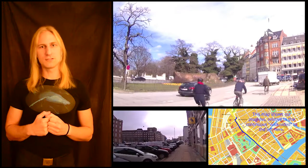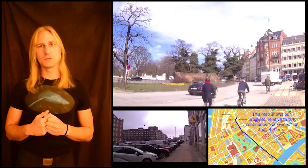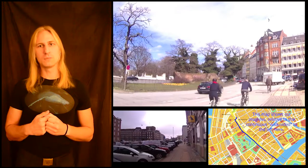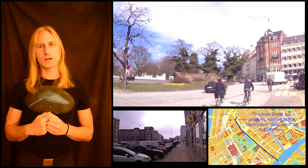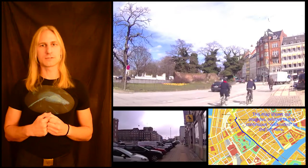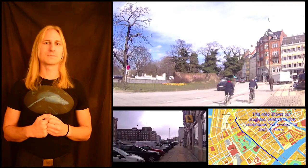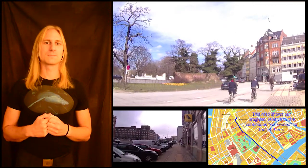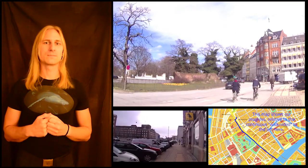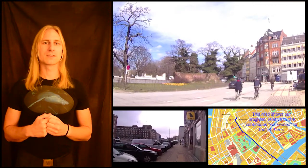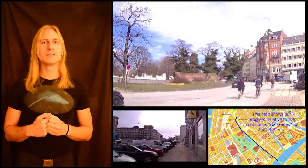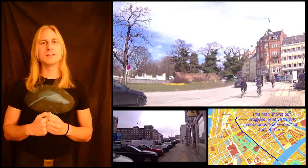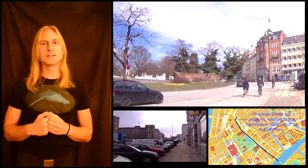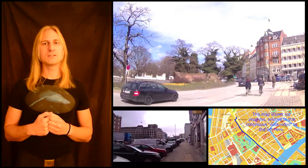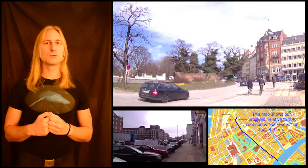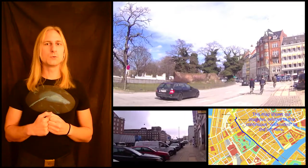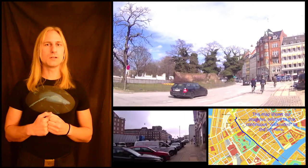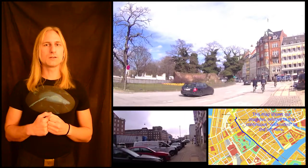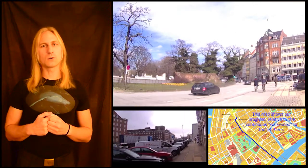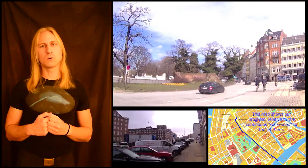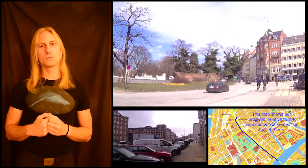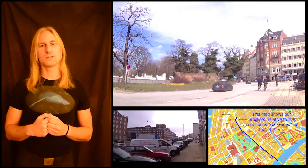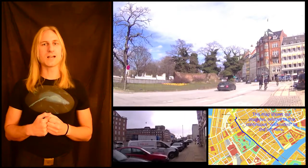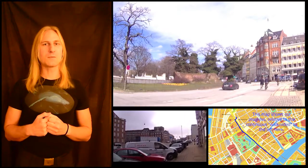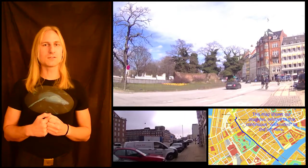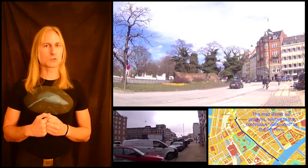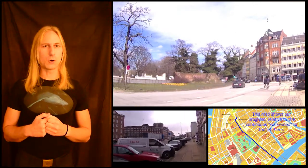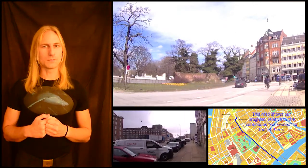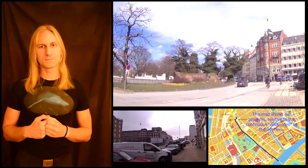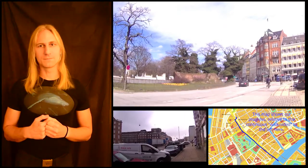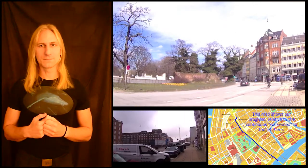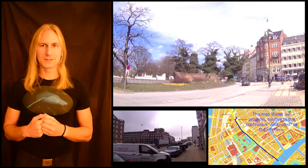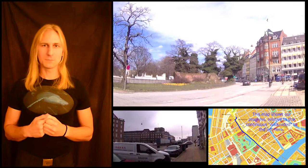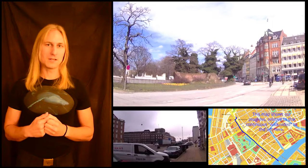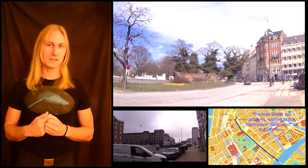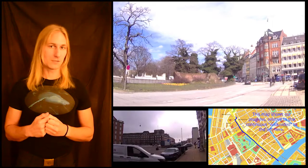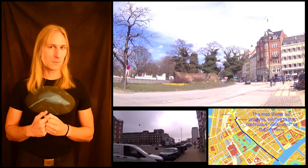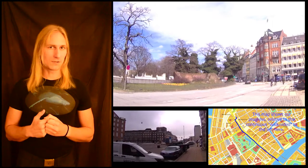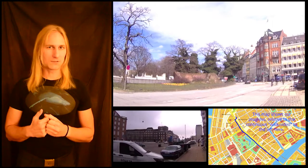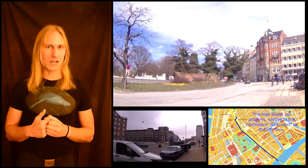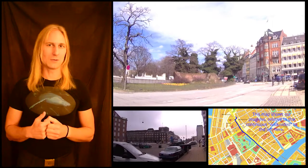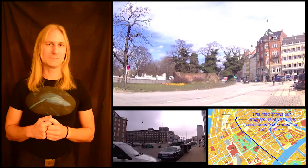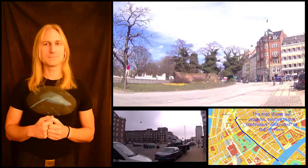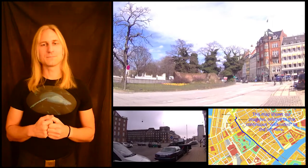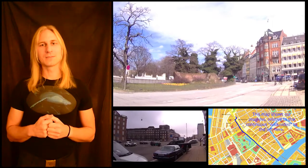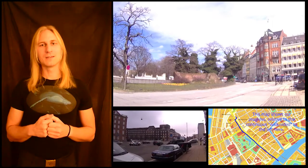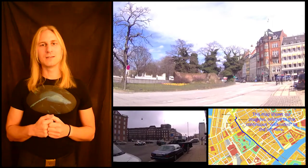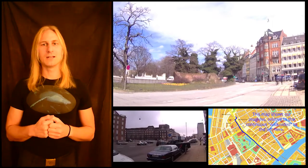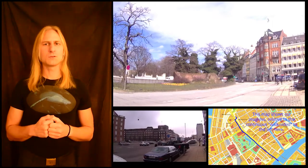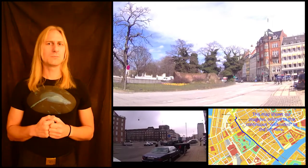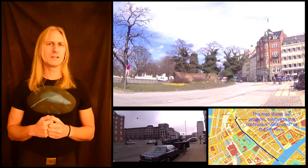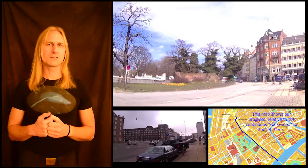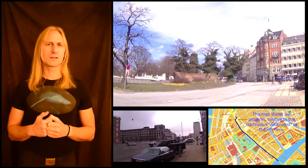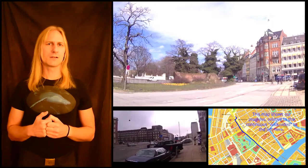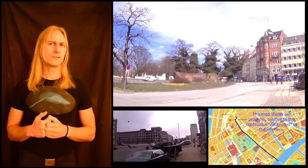oldest visible part. It is the ruin called Jarmers Tårn, meaning Jarmers Tower, and